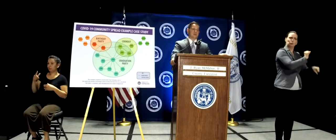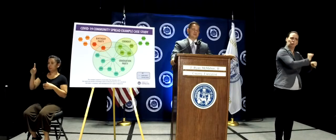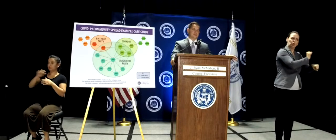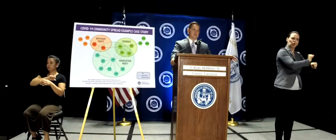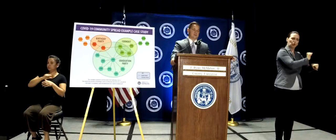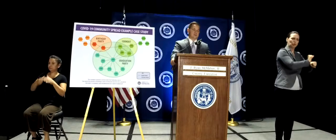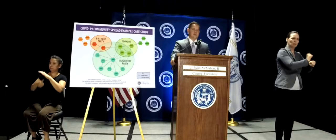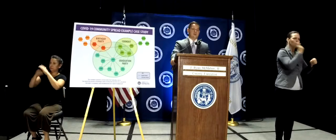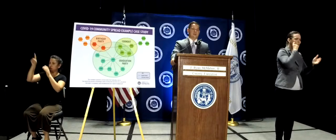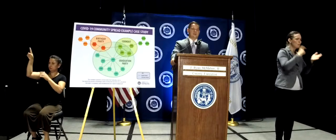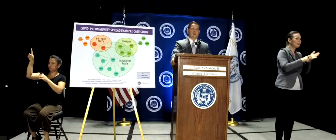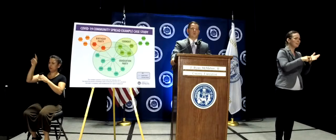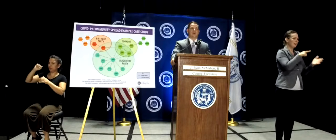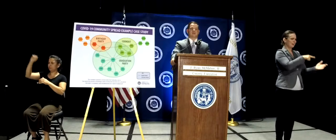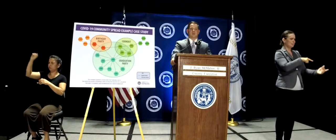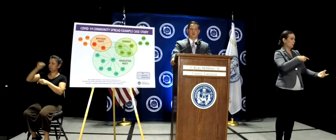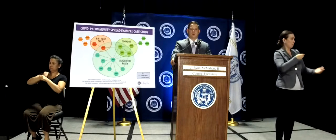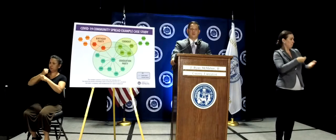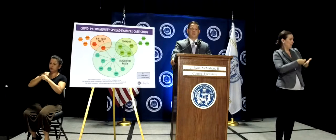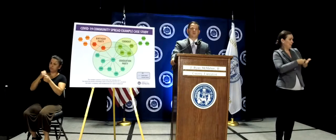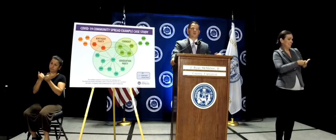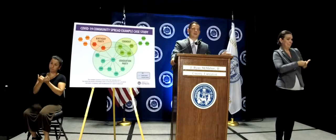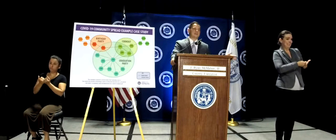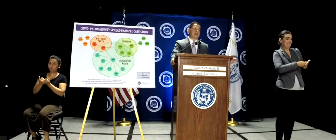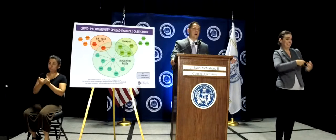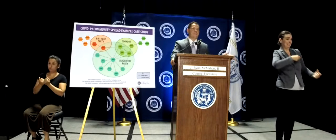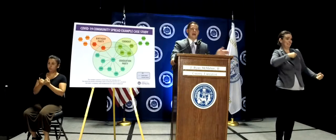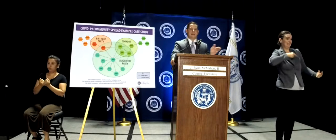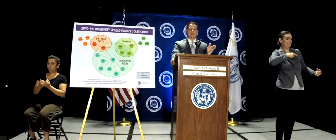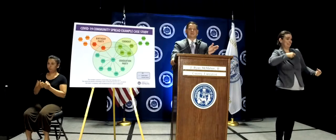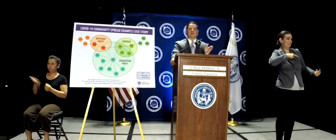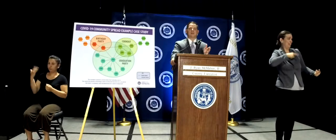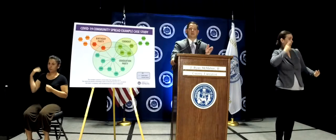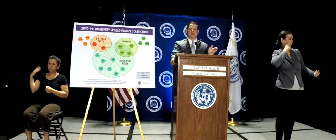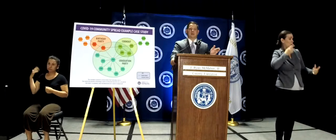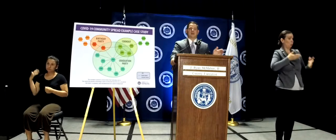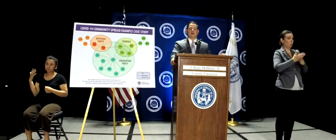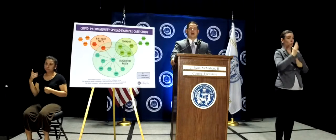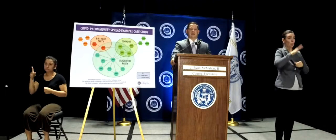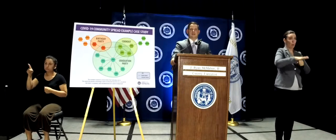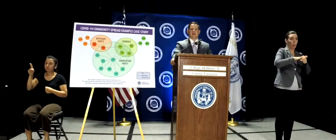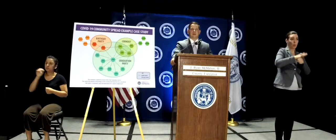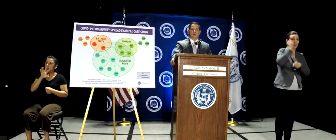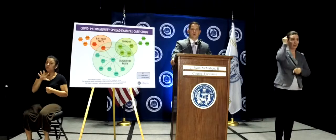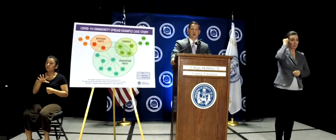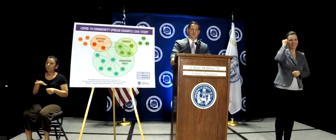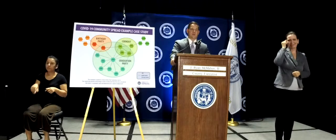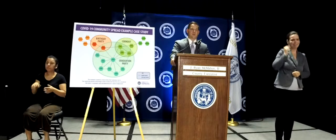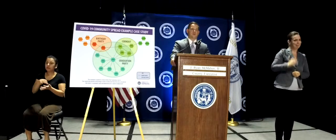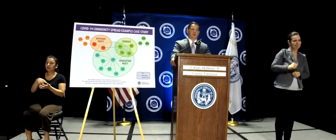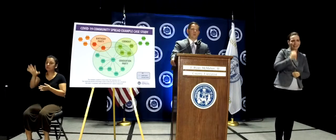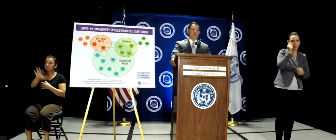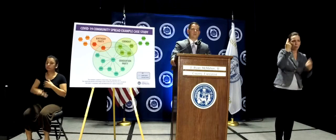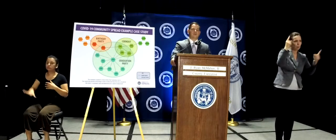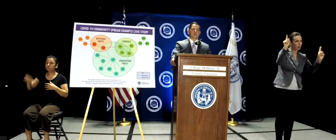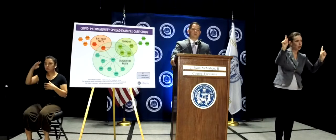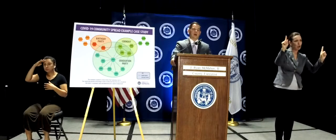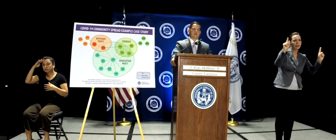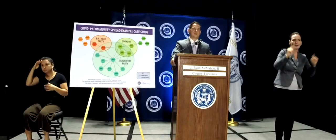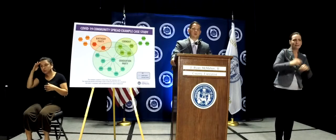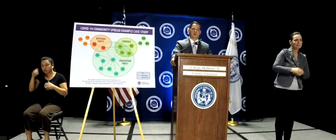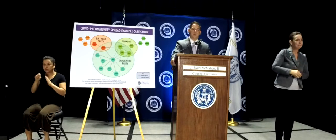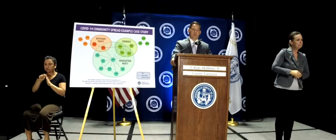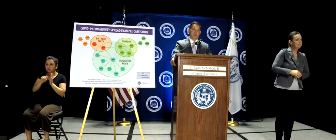previous stimuluses, they said, we'll get to local governments. We want to see how bad this is going to be on state and local governments before we commit